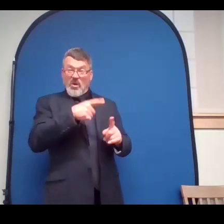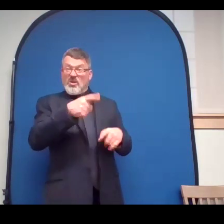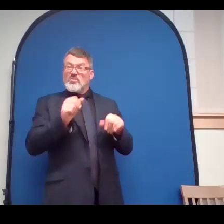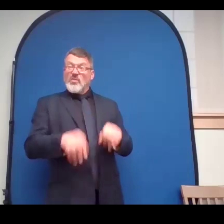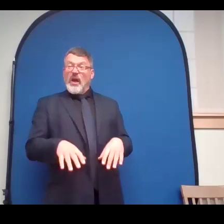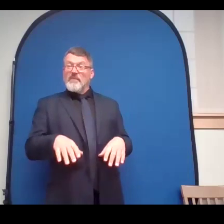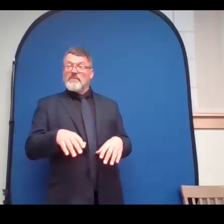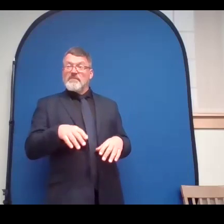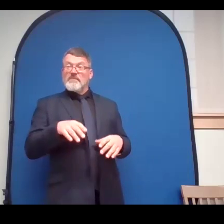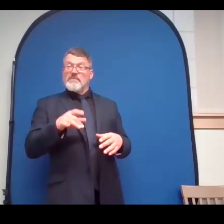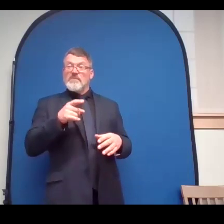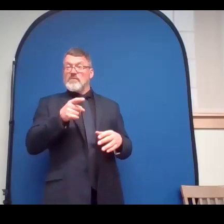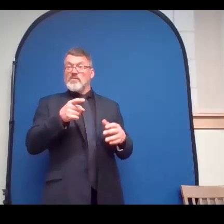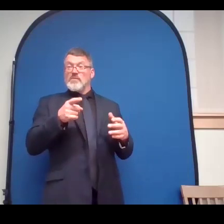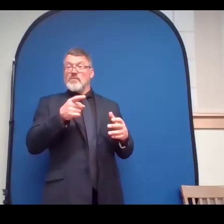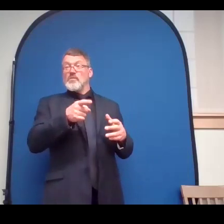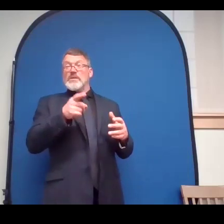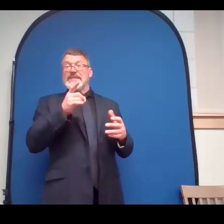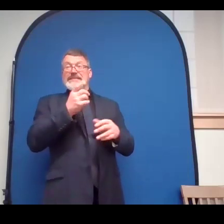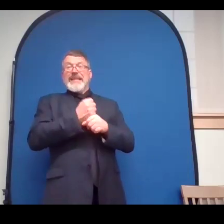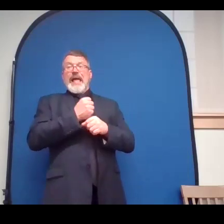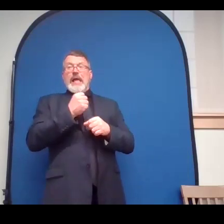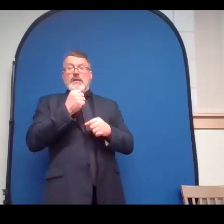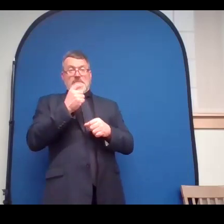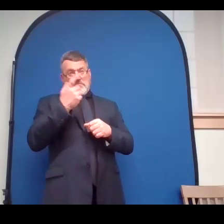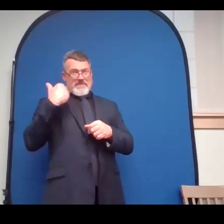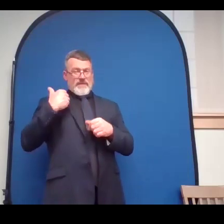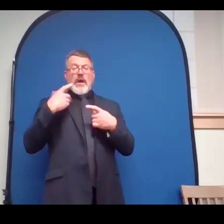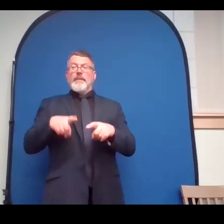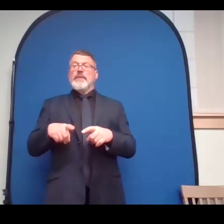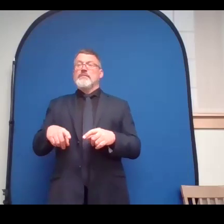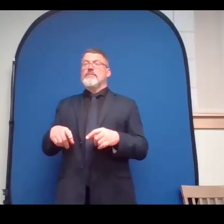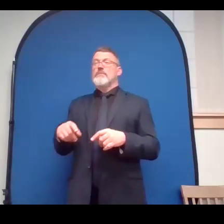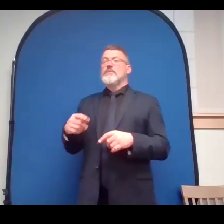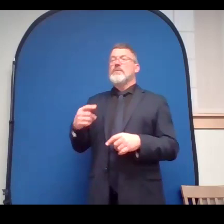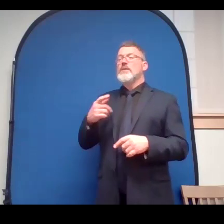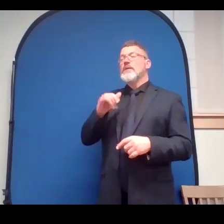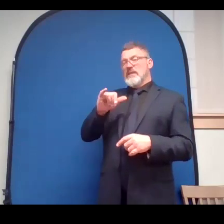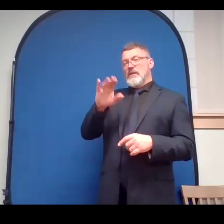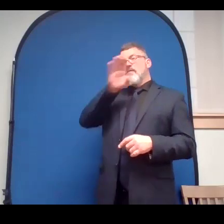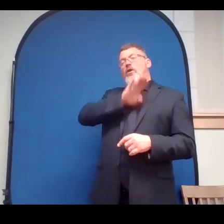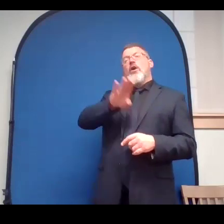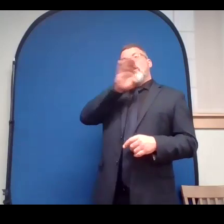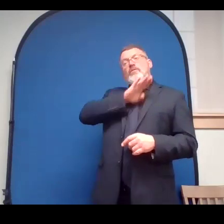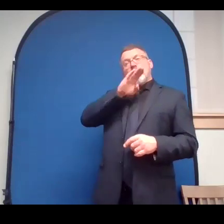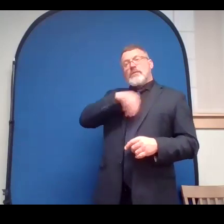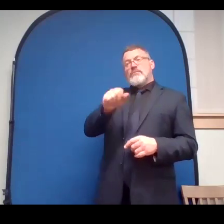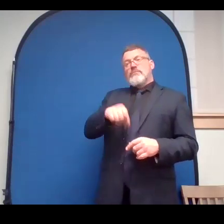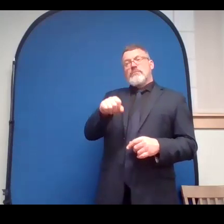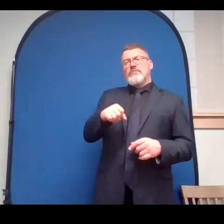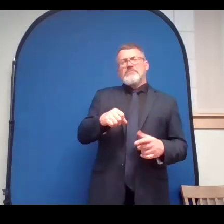in frustration and talking with my commander. That was me being frustrated. Frustrated about what?